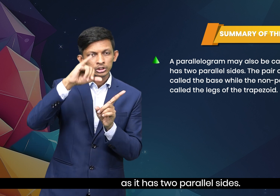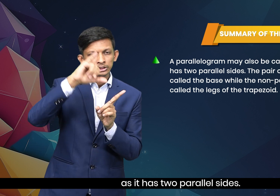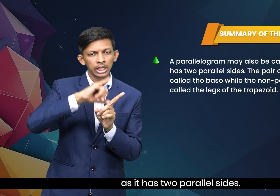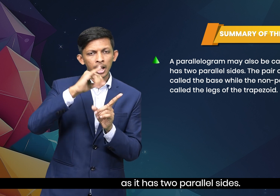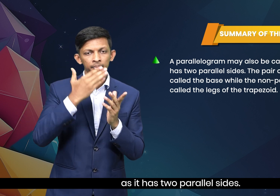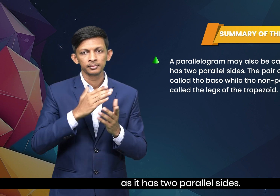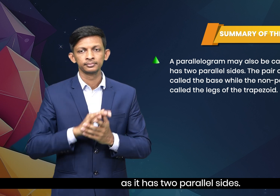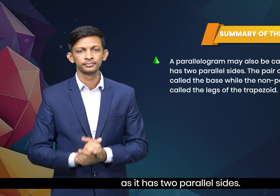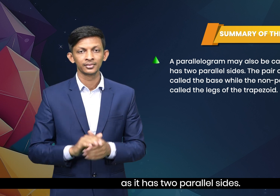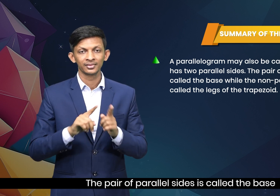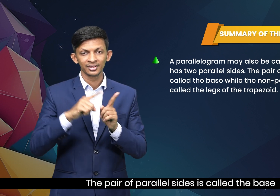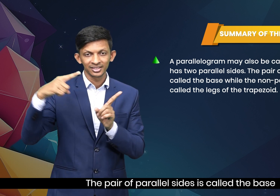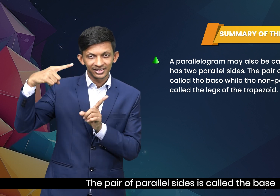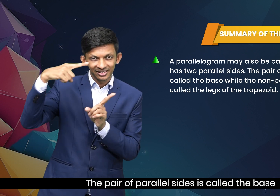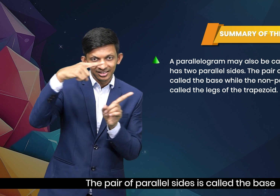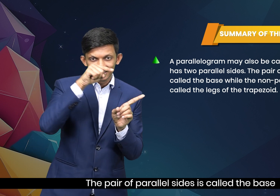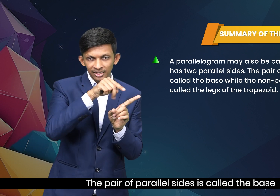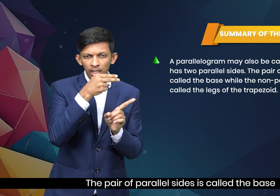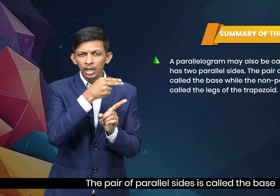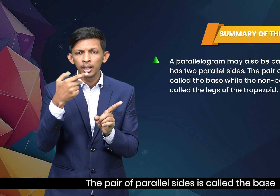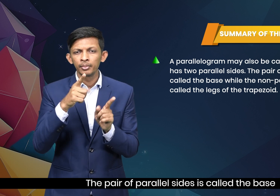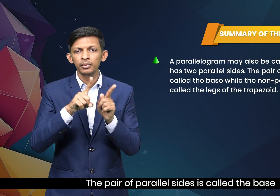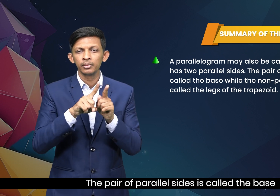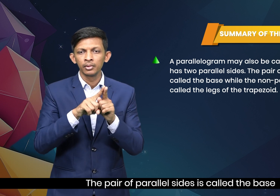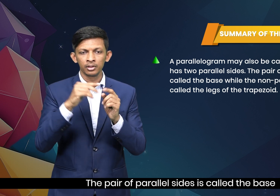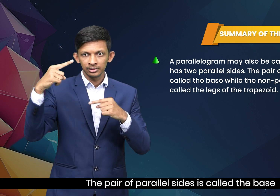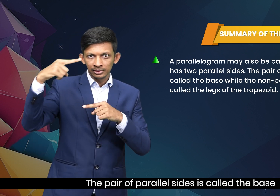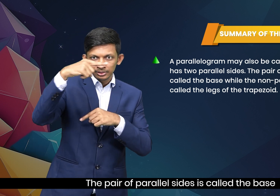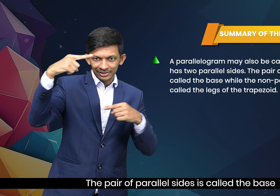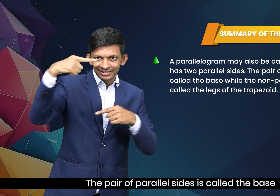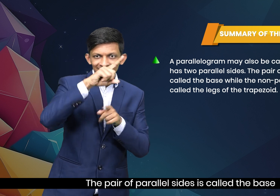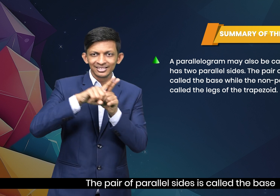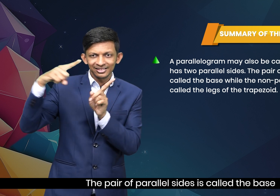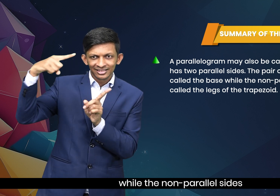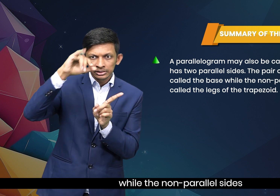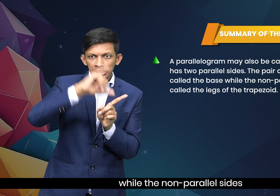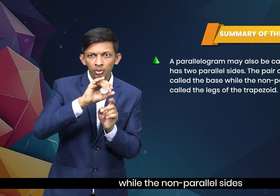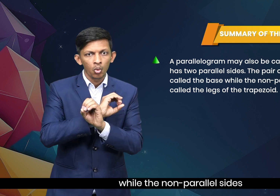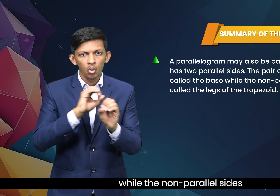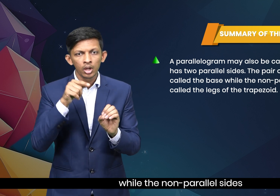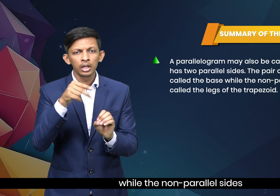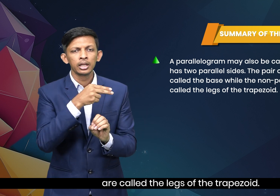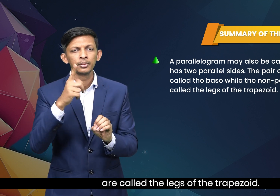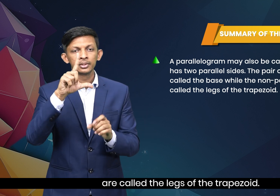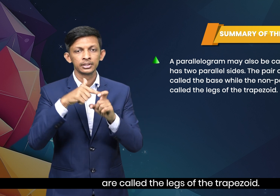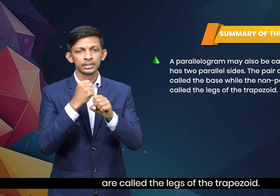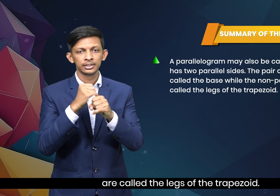sides. The pair of parallel sides is called the base, while the non-parallel sides are called the legs